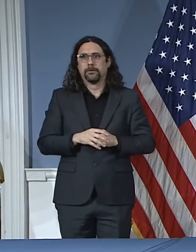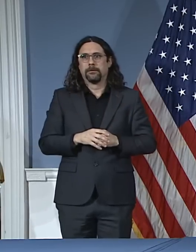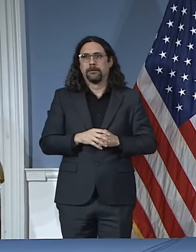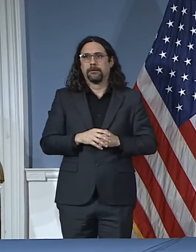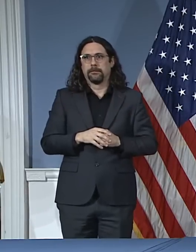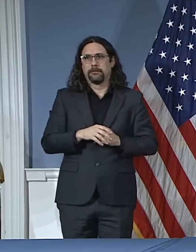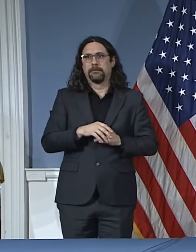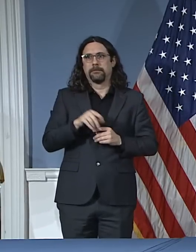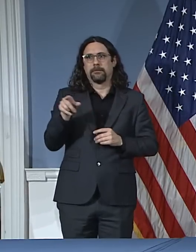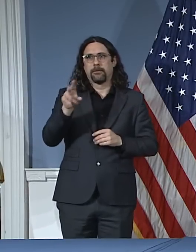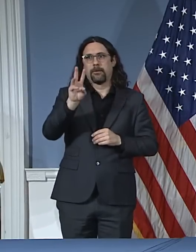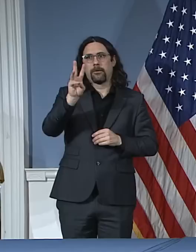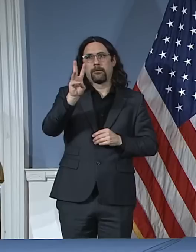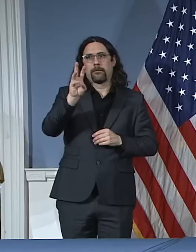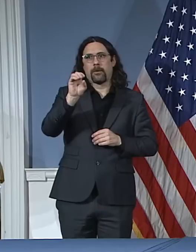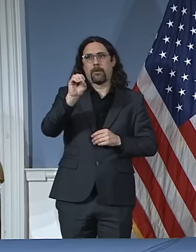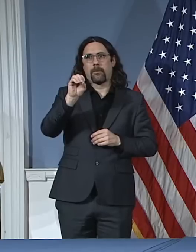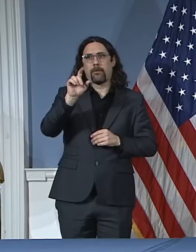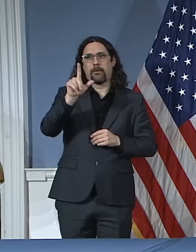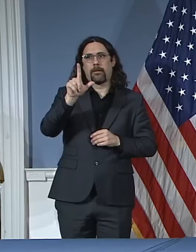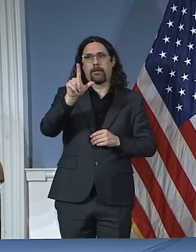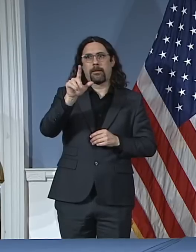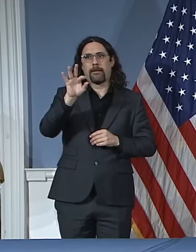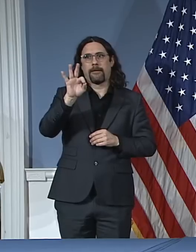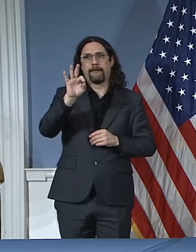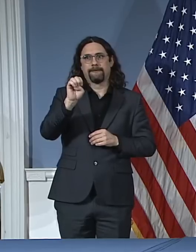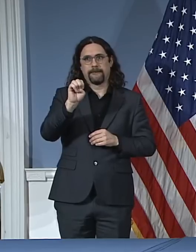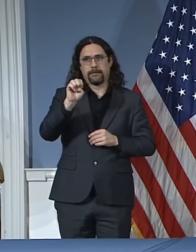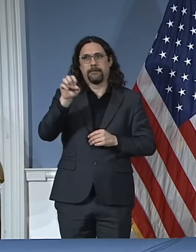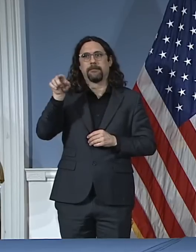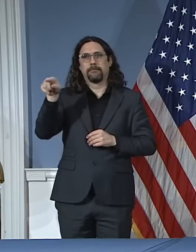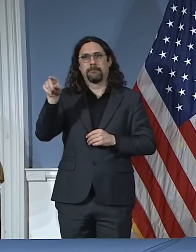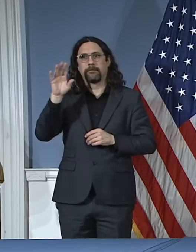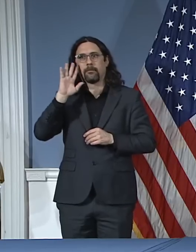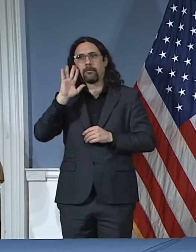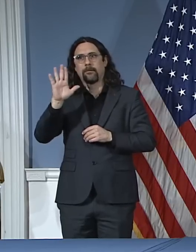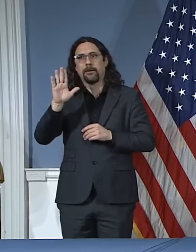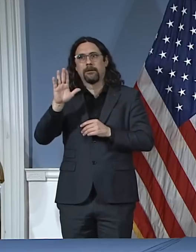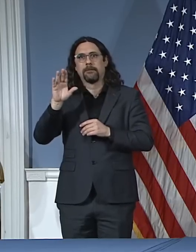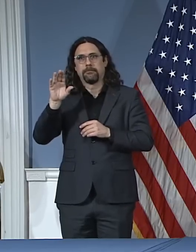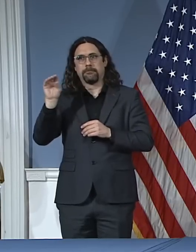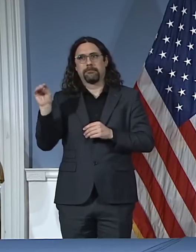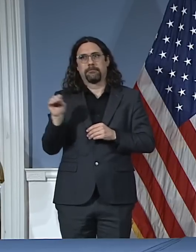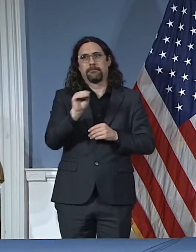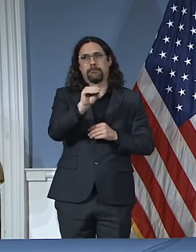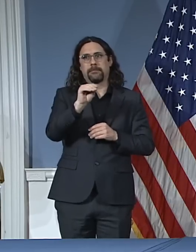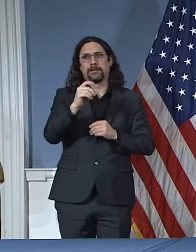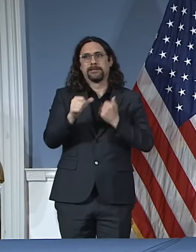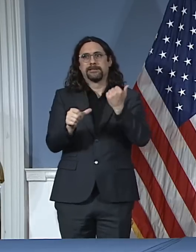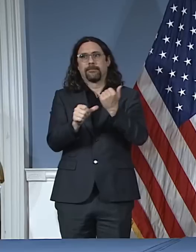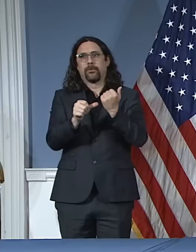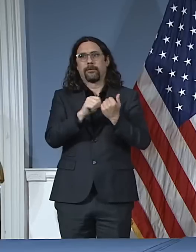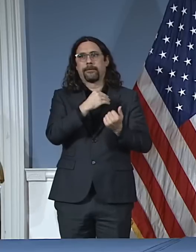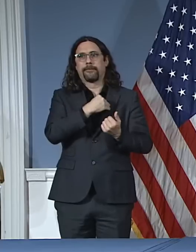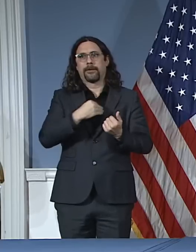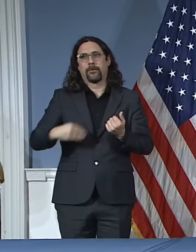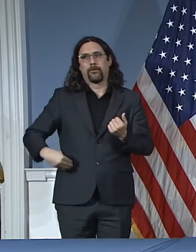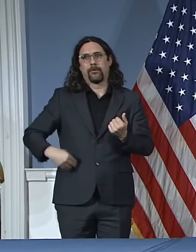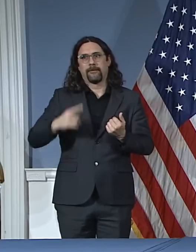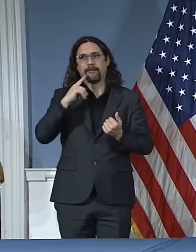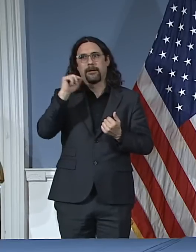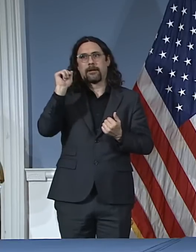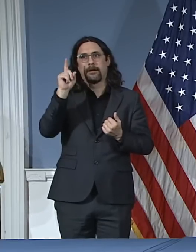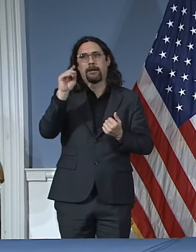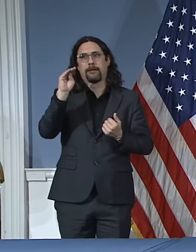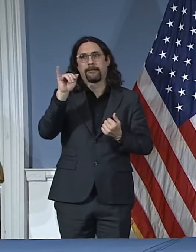designation of Deputy Mayor for Administration, and that will put her second in the line of succession after our first Deputy Mayor, Dean